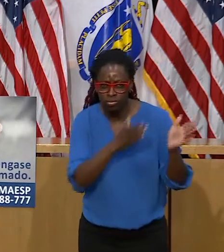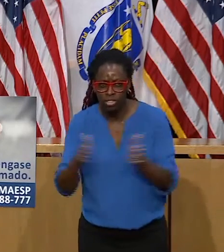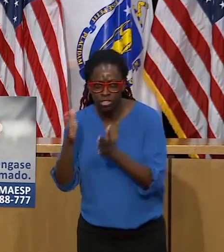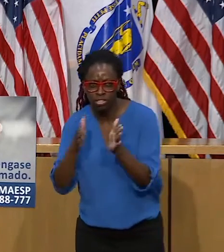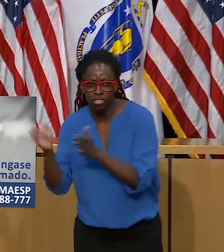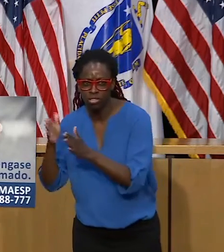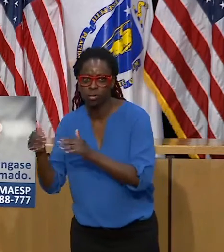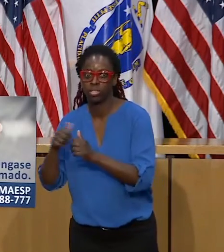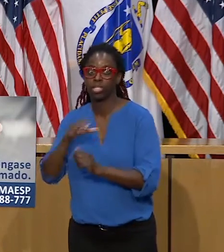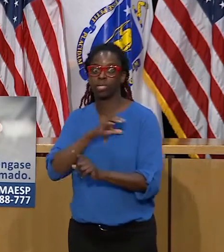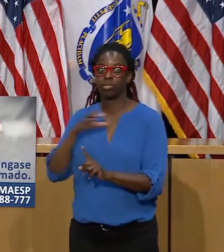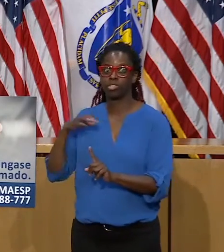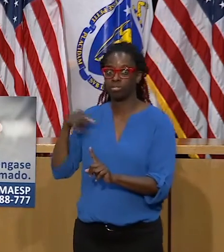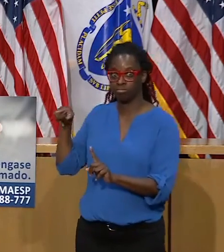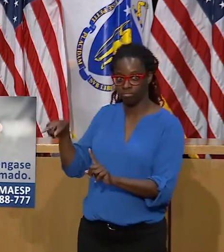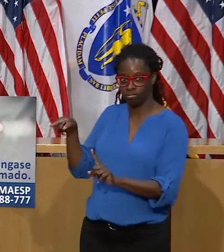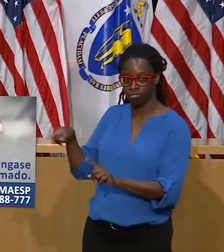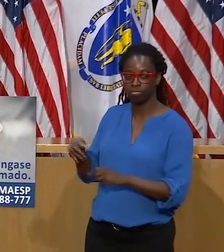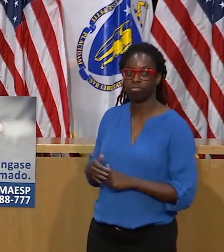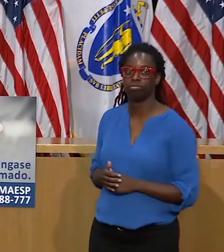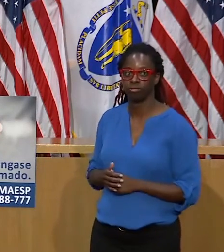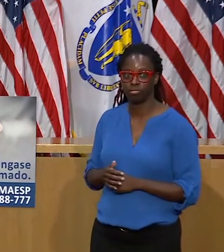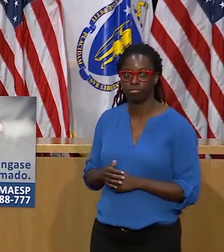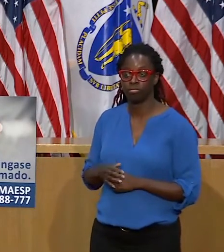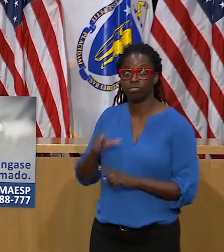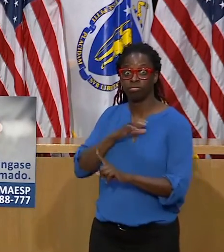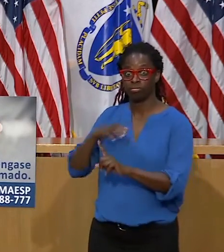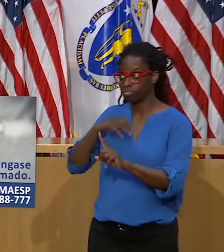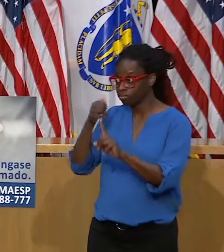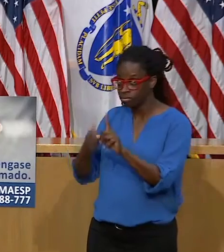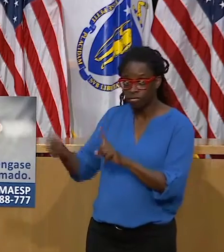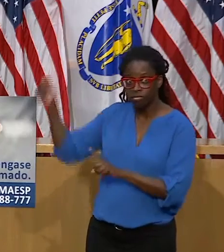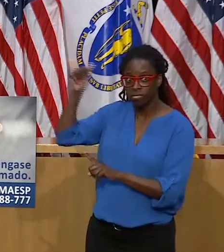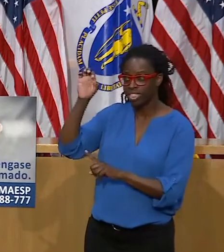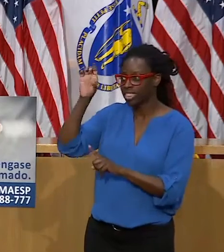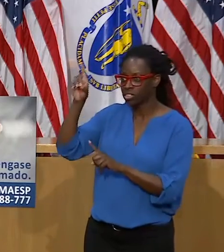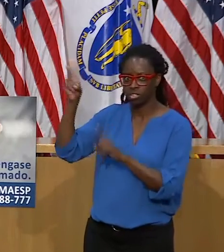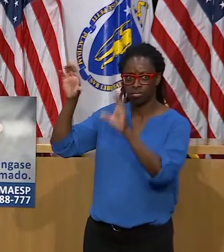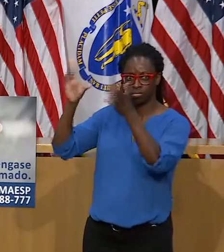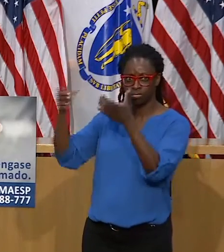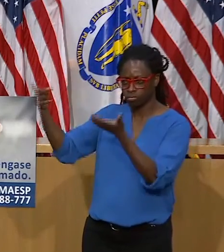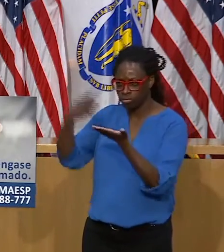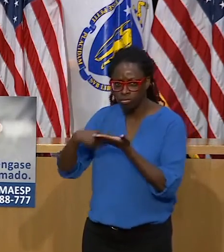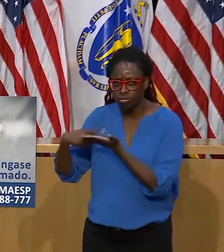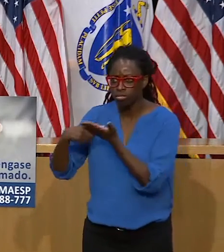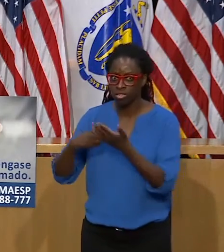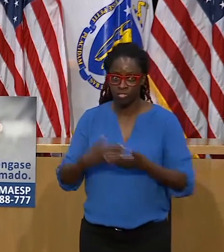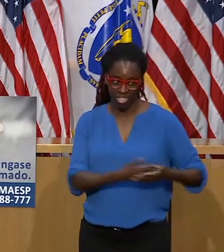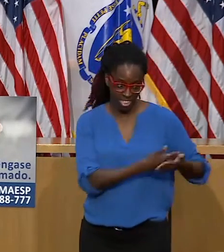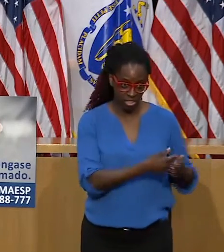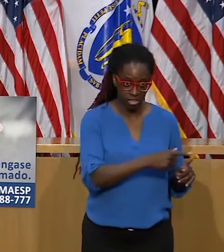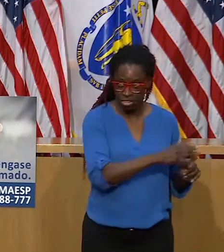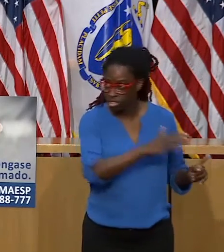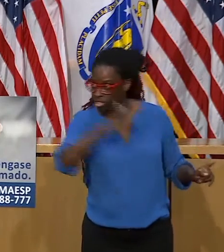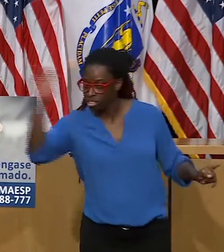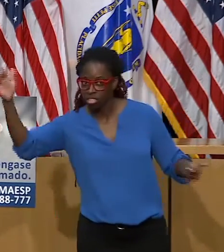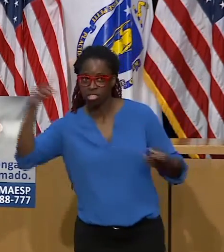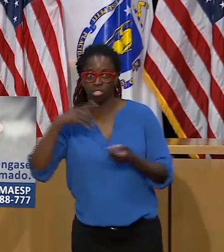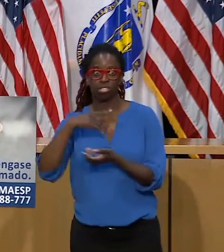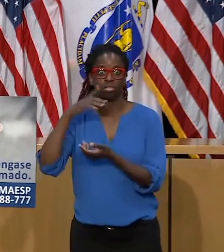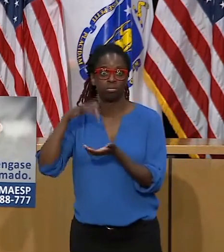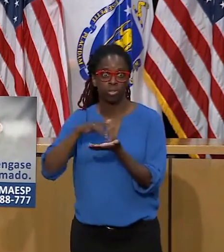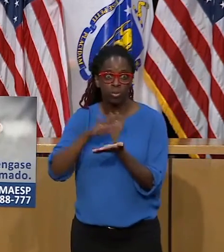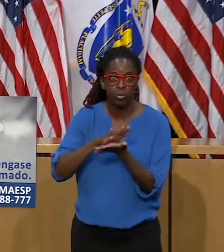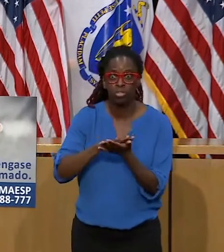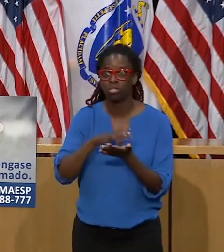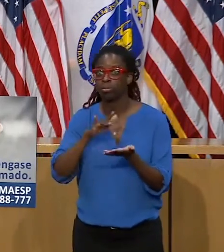infectious disease physicians, pediatricians, and the COVID-19 Command Center's Medical Advisory Board to develop these plans. And